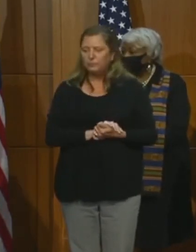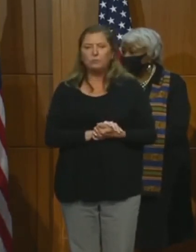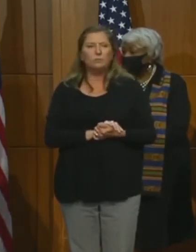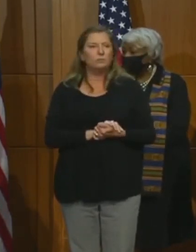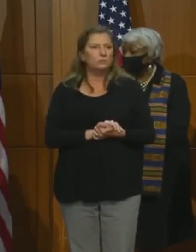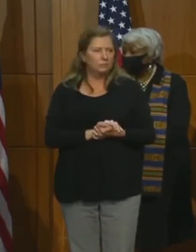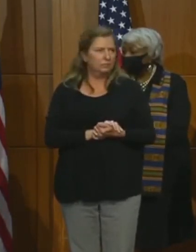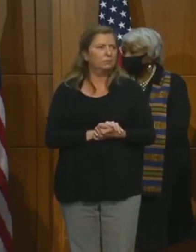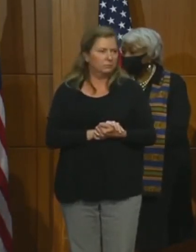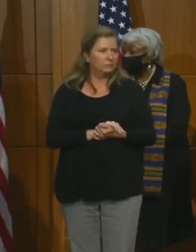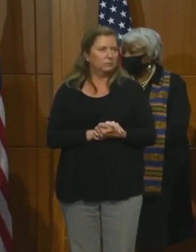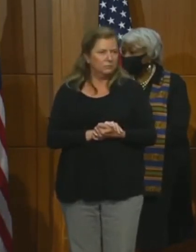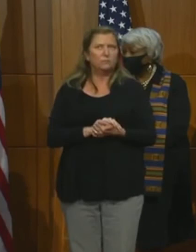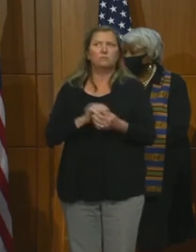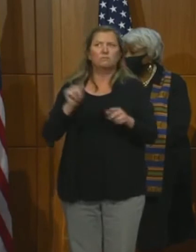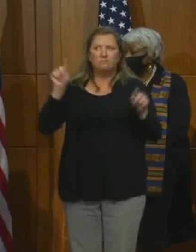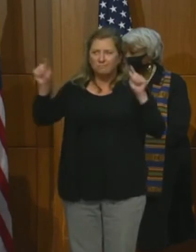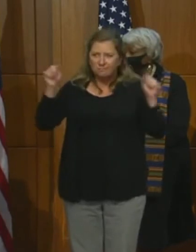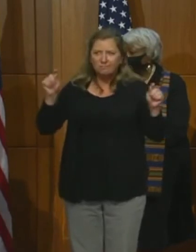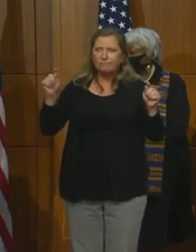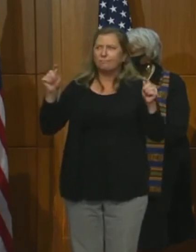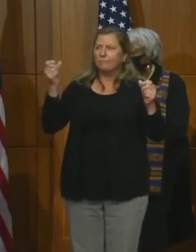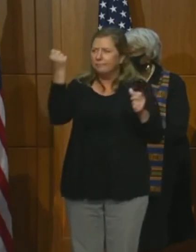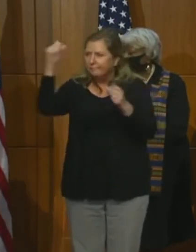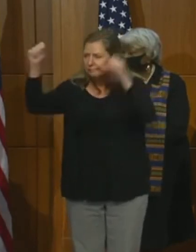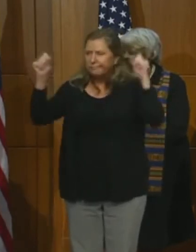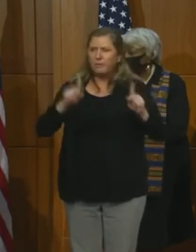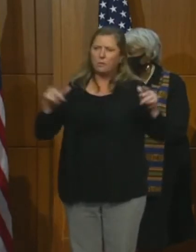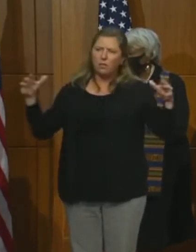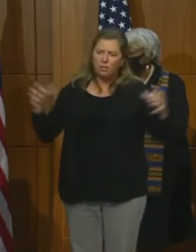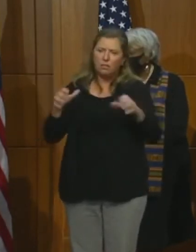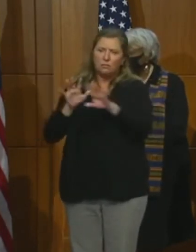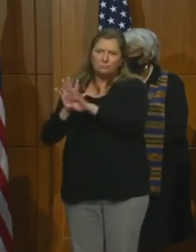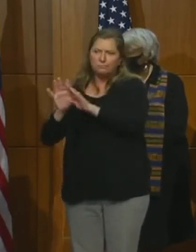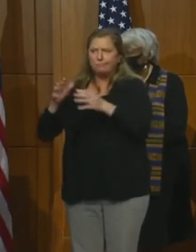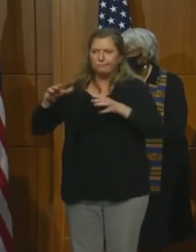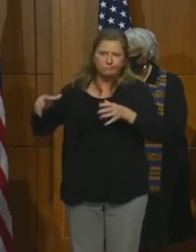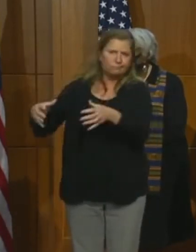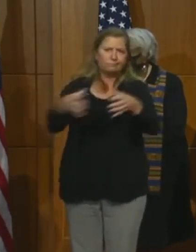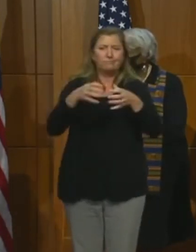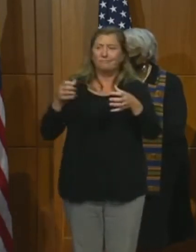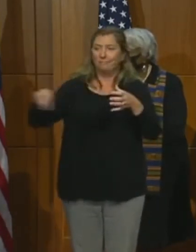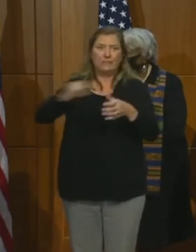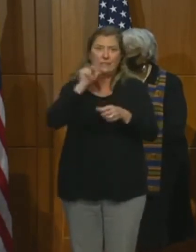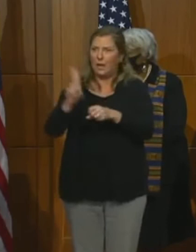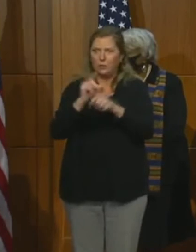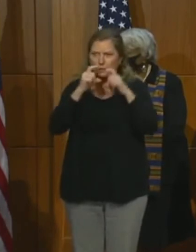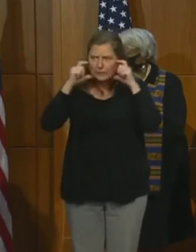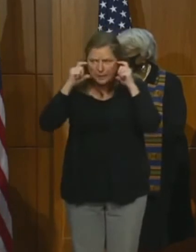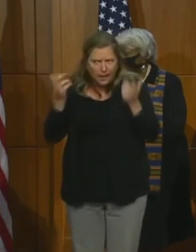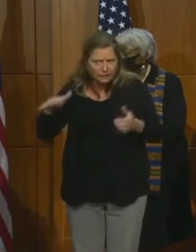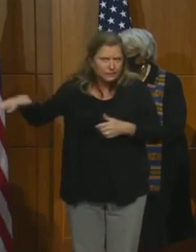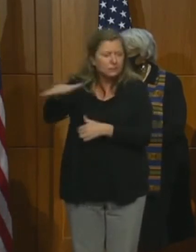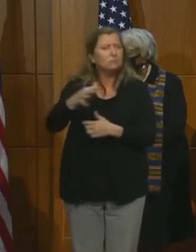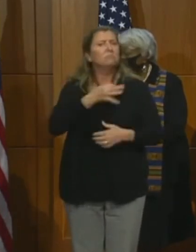demonstrations and marches and large gatherings of significant numbers of people, many of them who apparently are not wearing masks, how concerned is